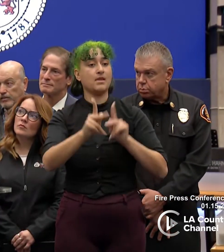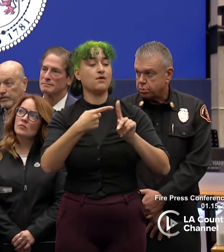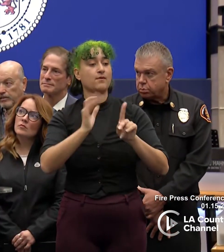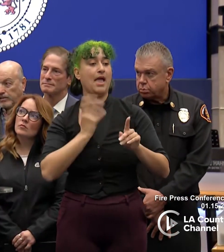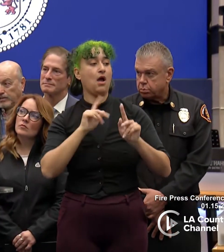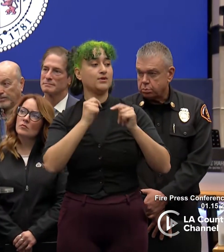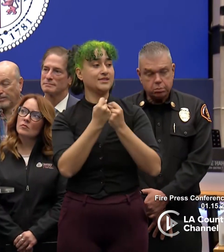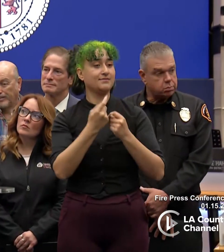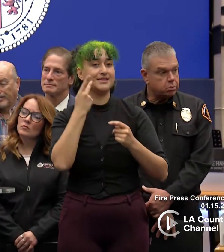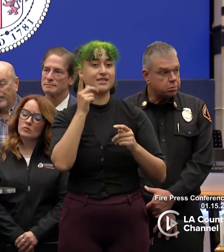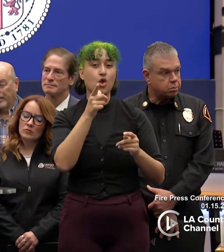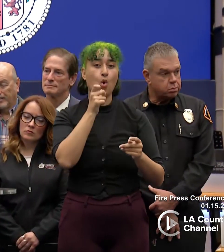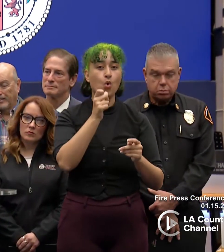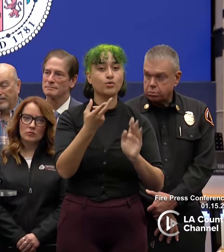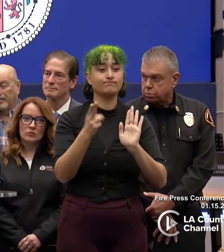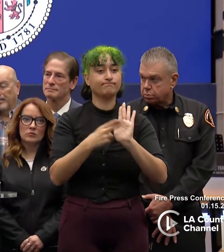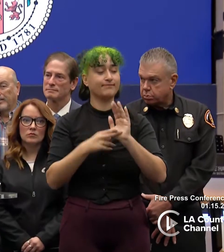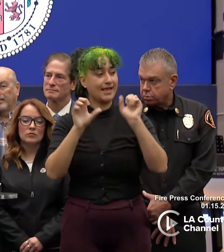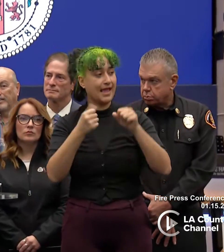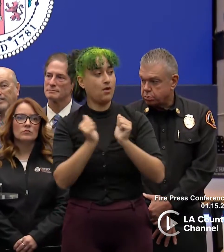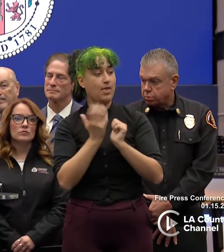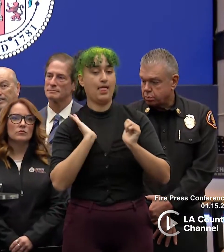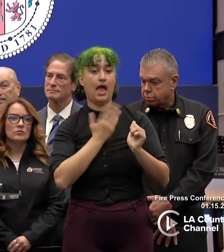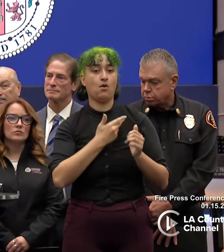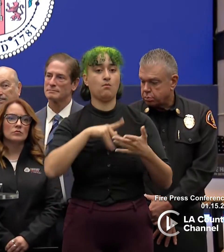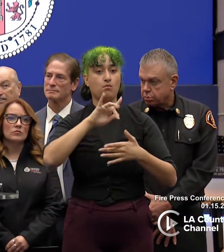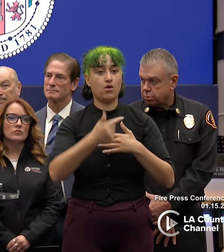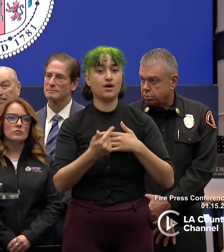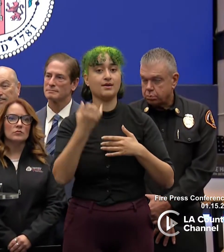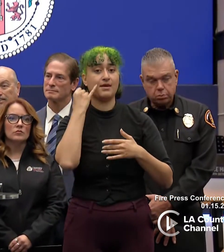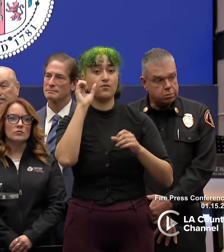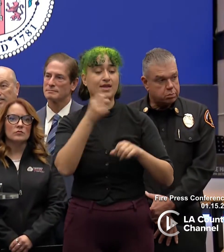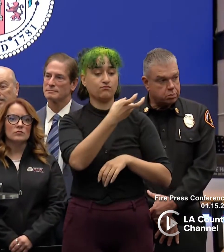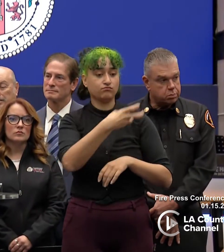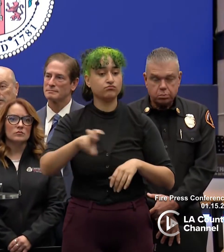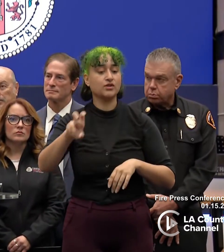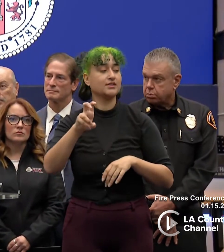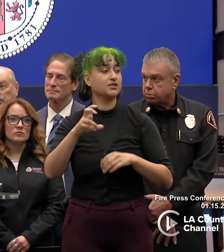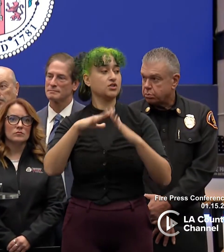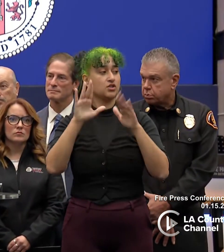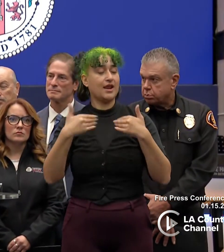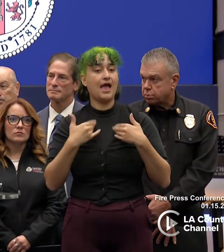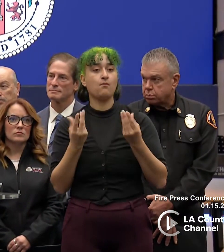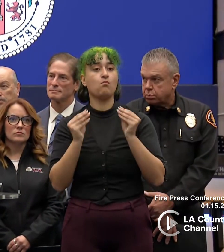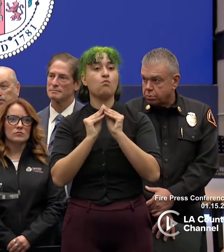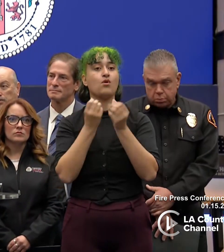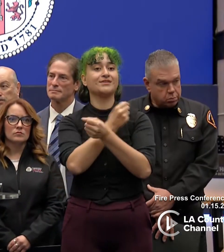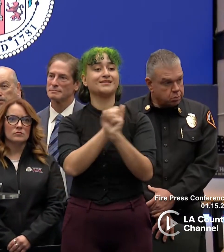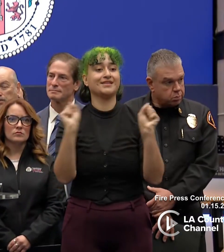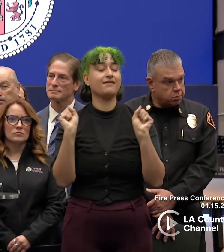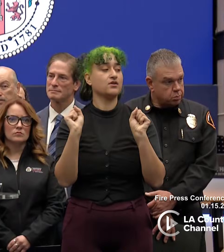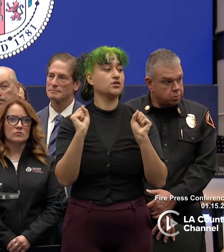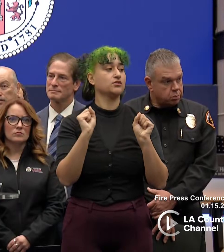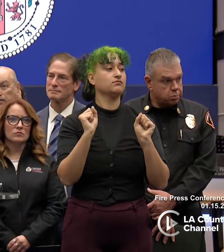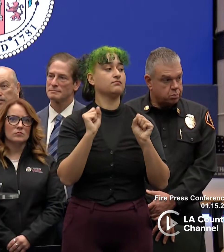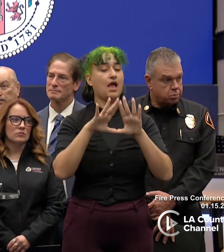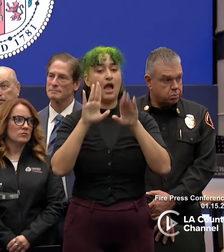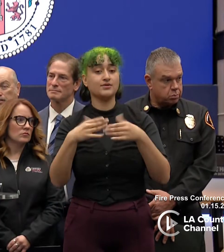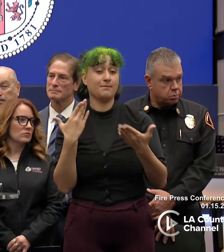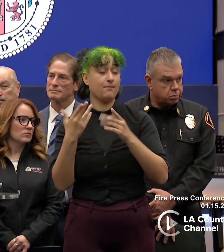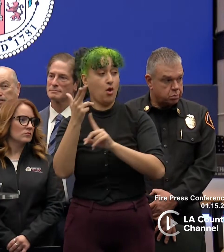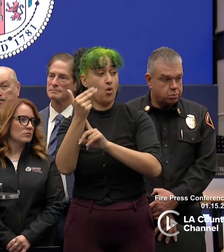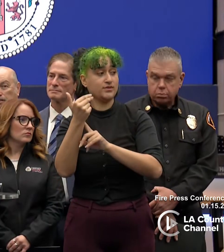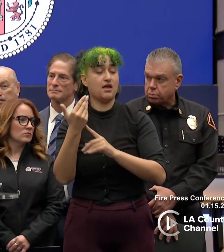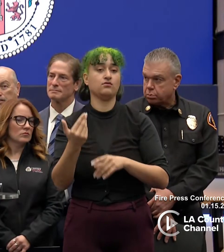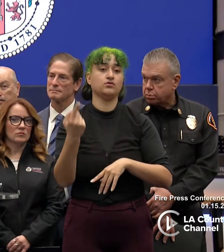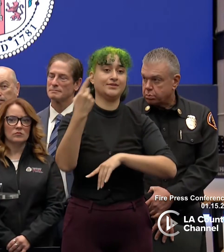eligible with our programs, and if we can move into a transition shelter and put in a more safer housing environment into a hotel. So we'll be doing that over the next